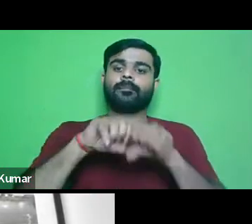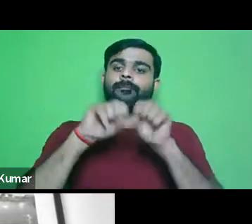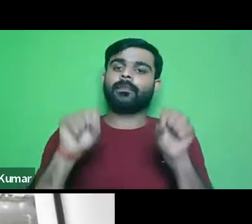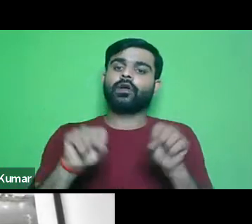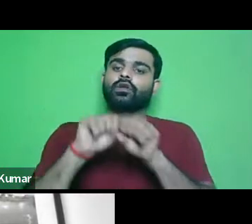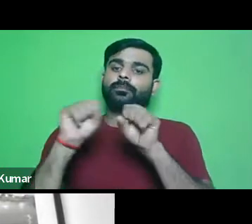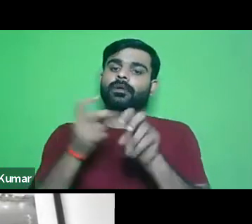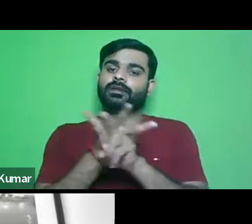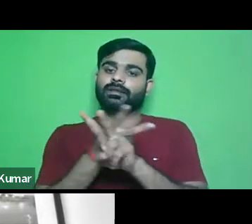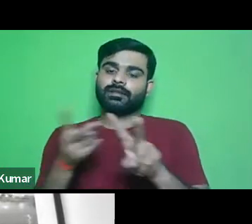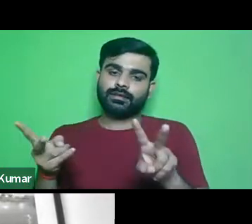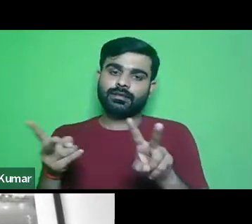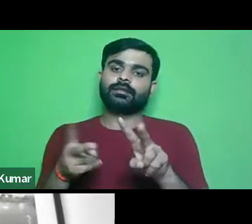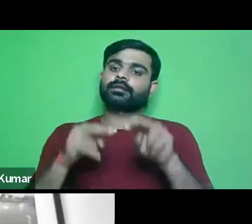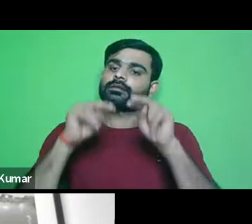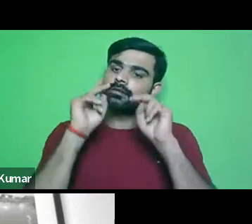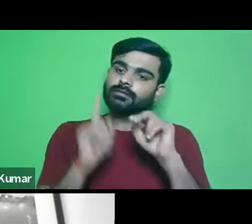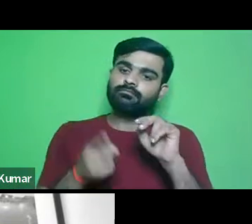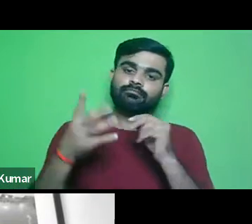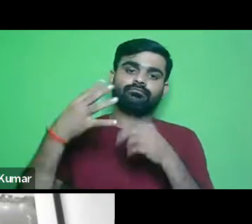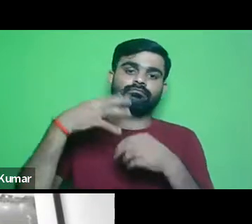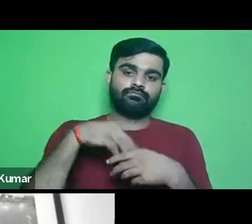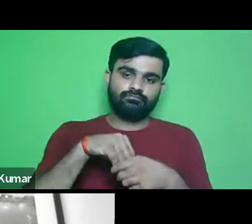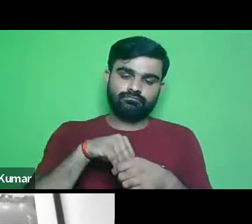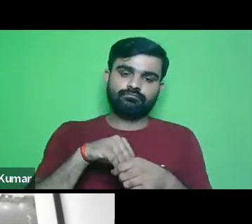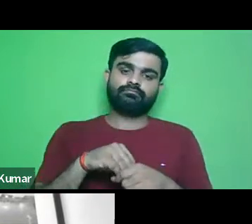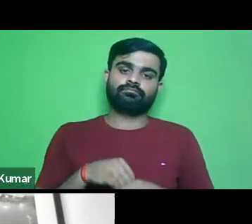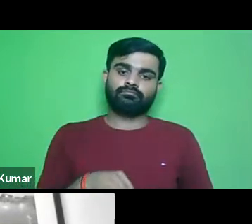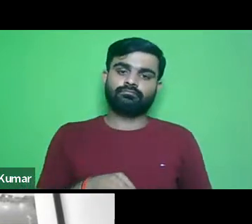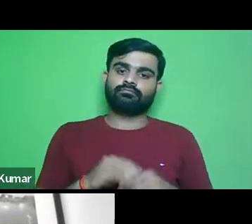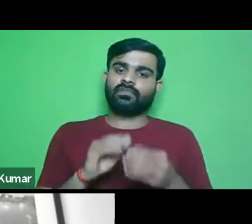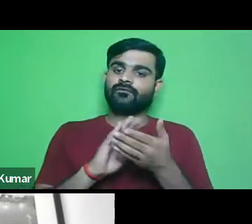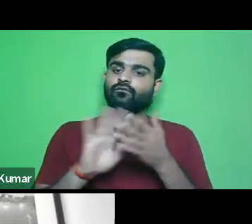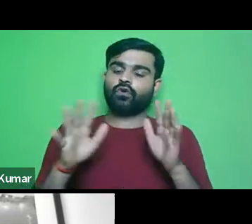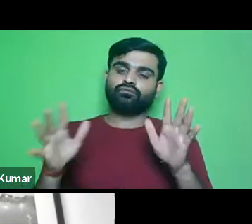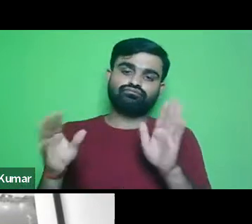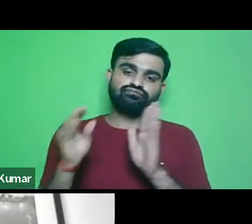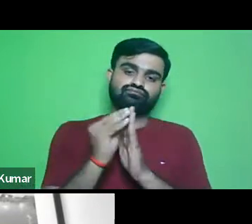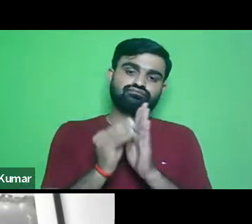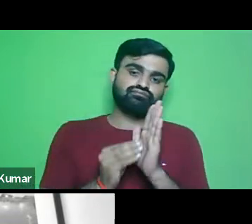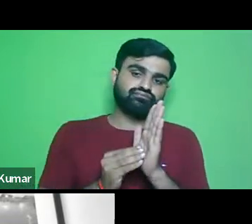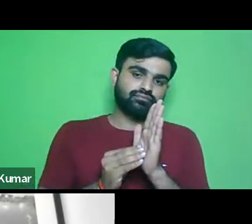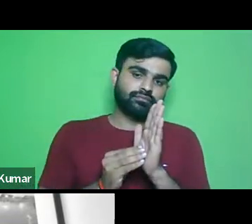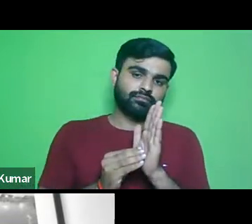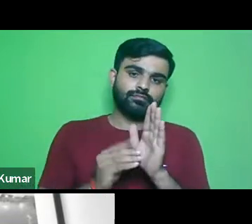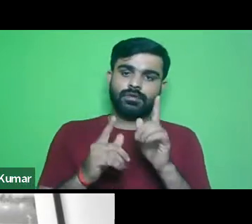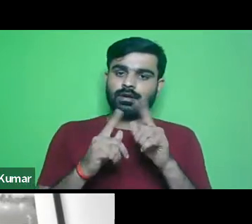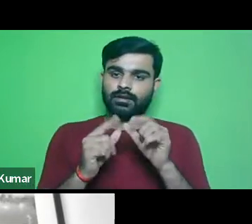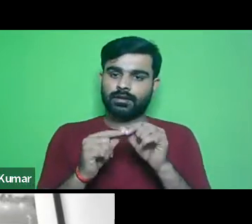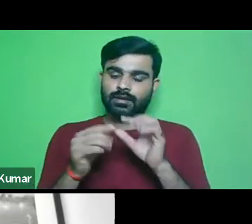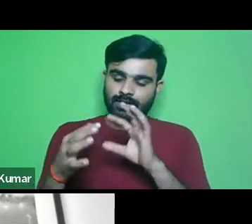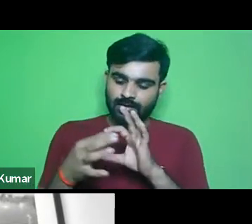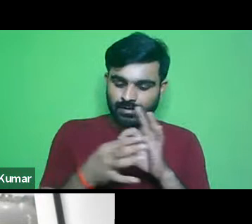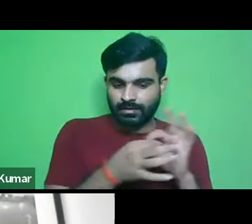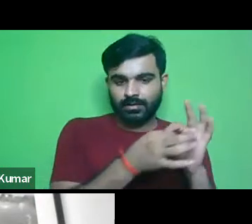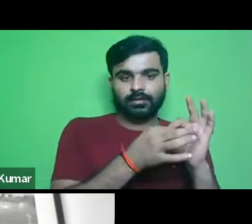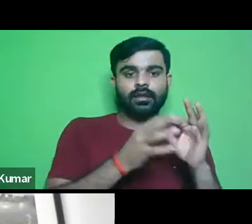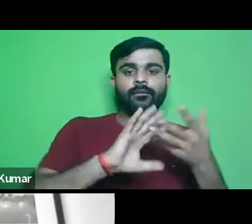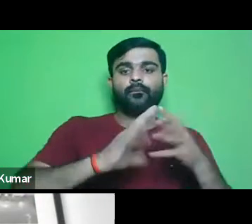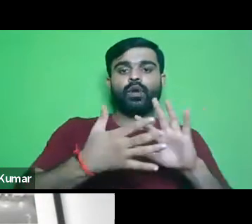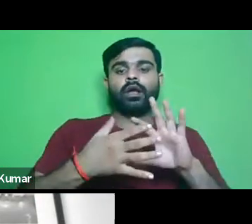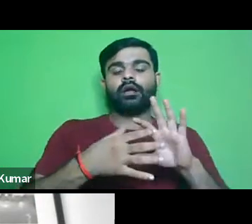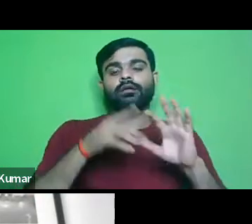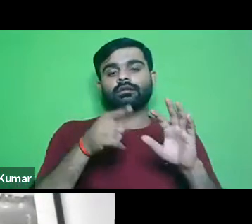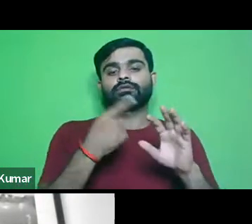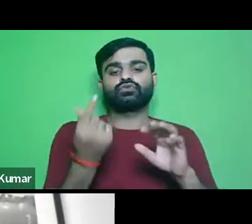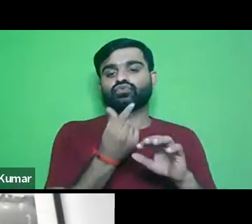artifacts, which aren't necessarily completely covered under data pipelines or data artifacts because they're not